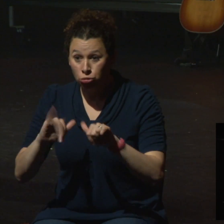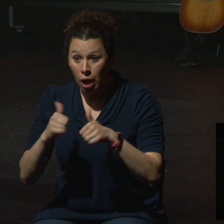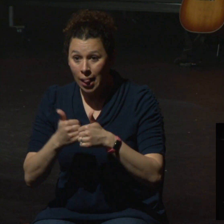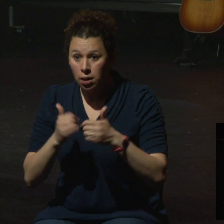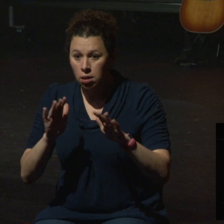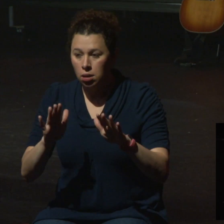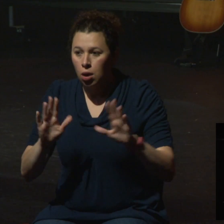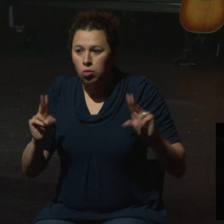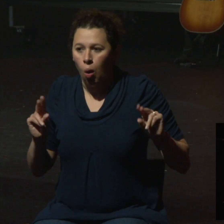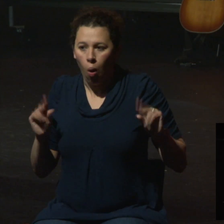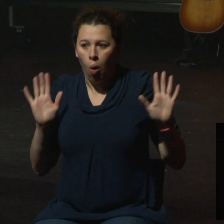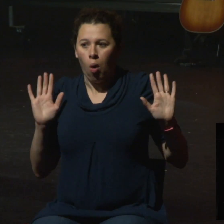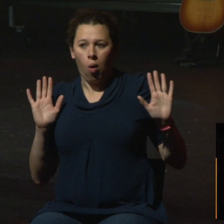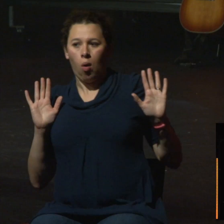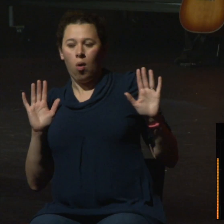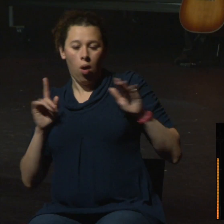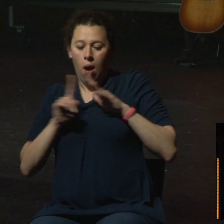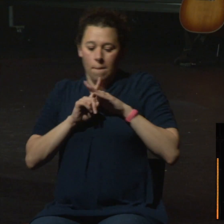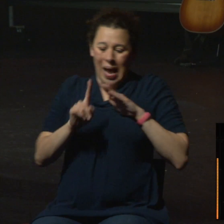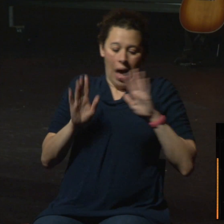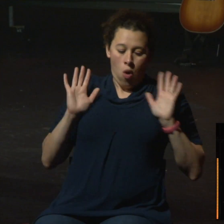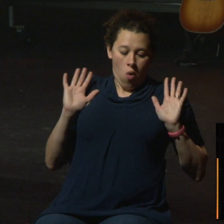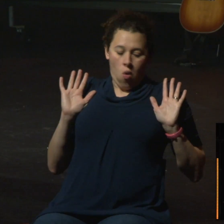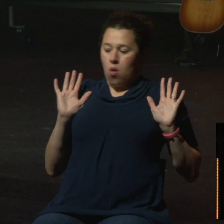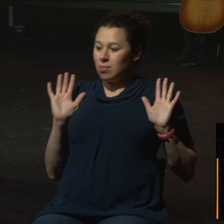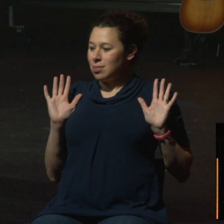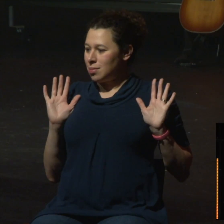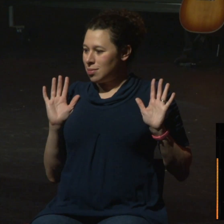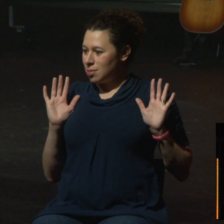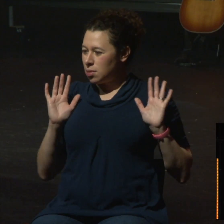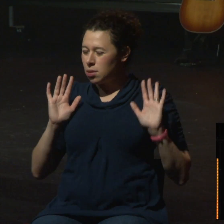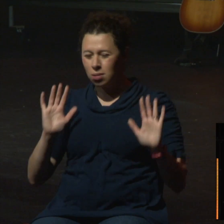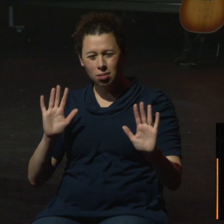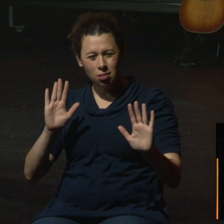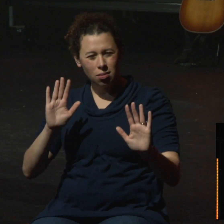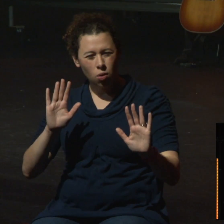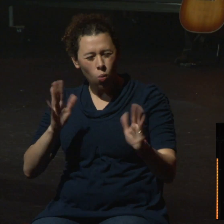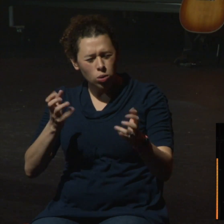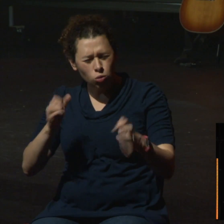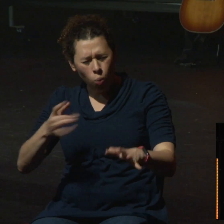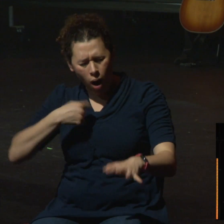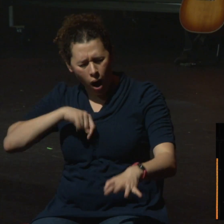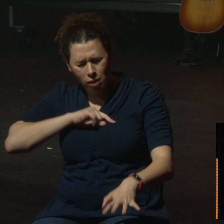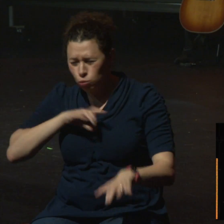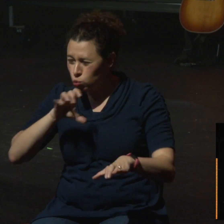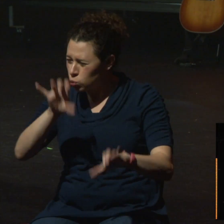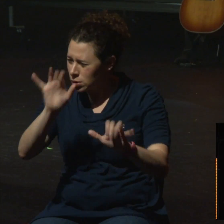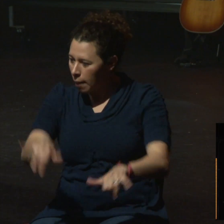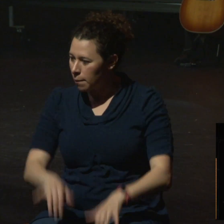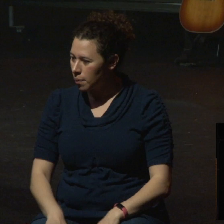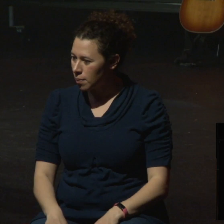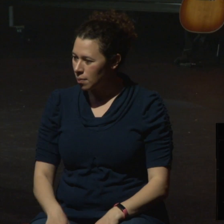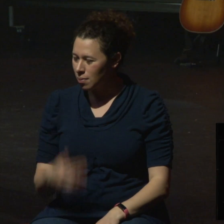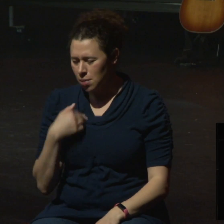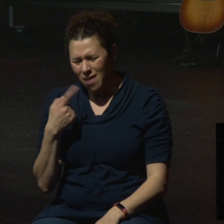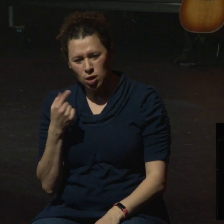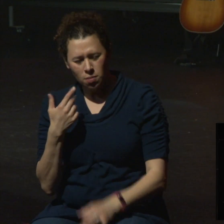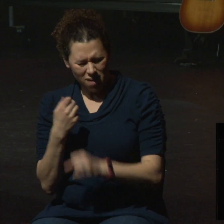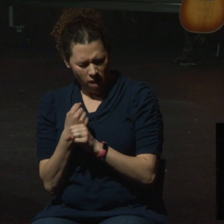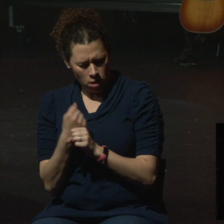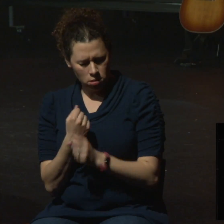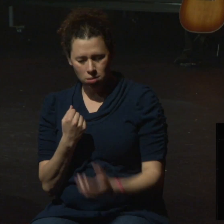backbone, glass jaw Christians. Let's not be that. Let's get some fight in us. Let's get some moxie, if you